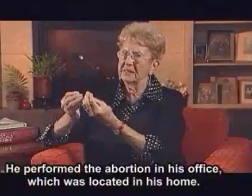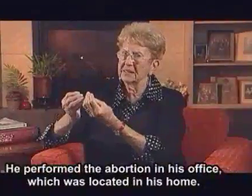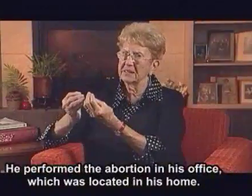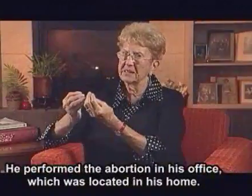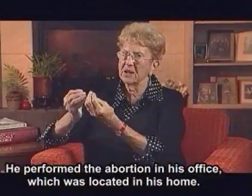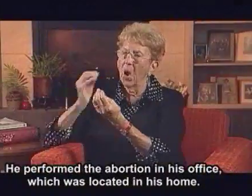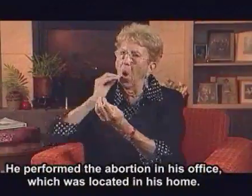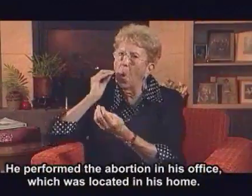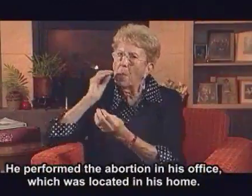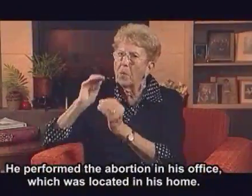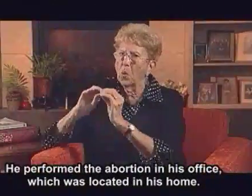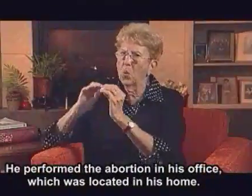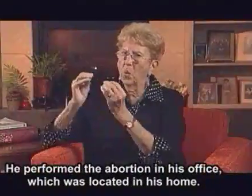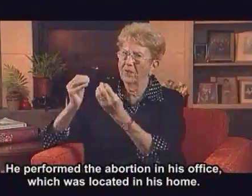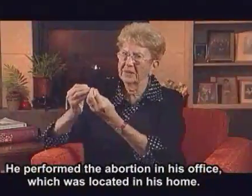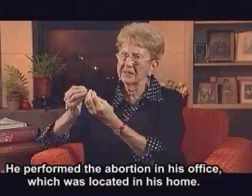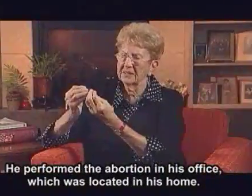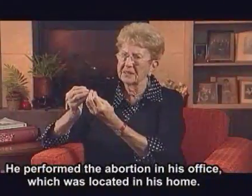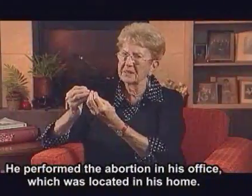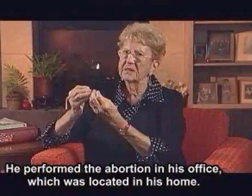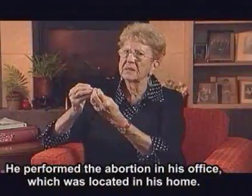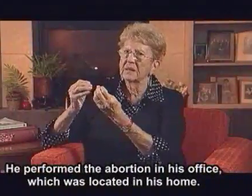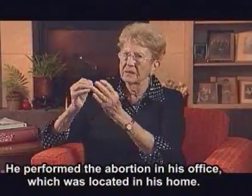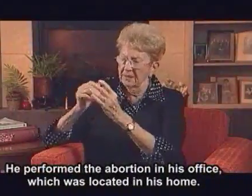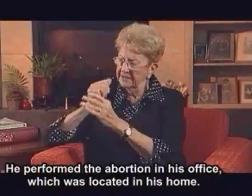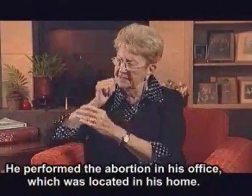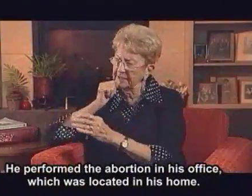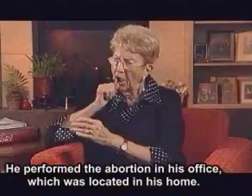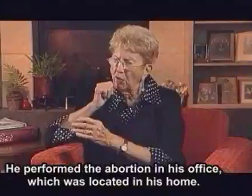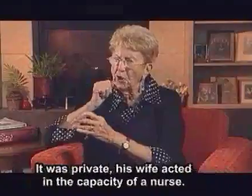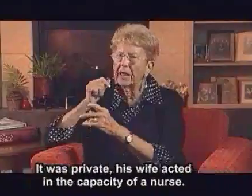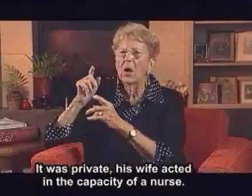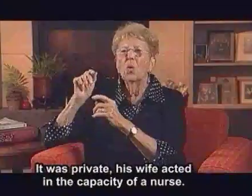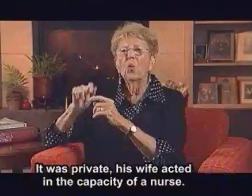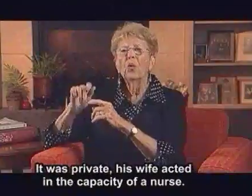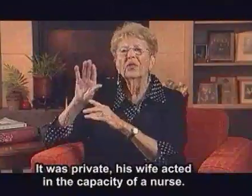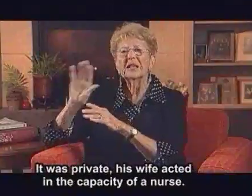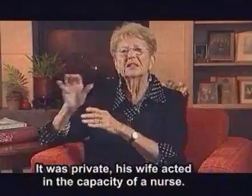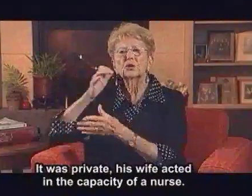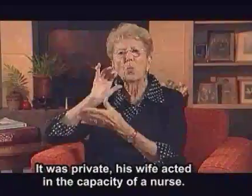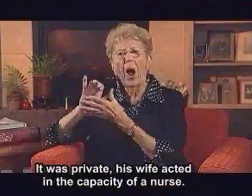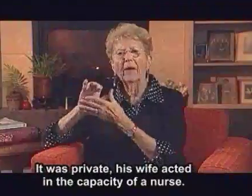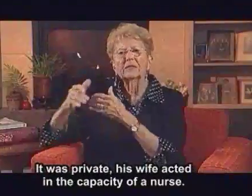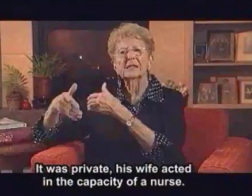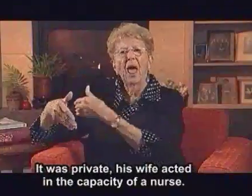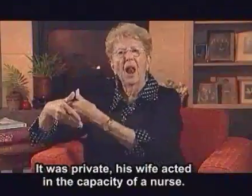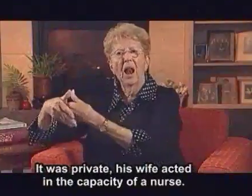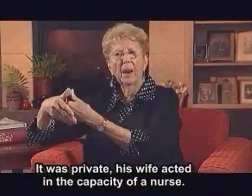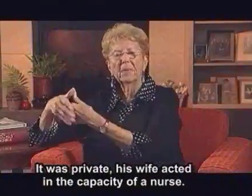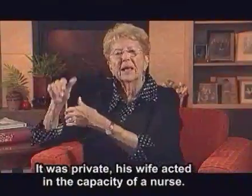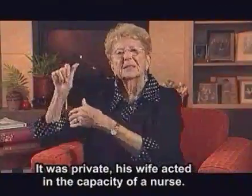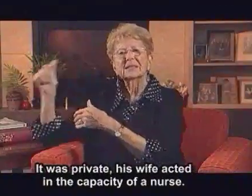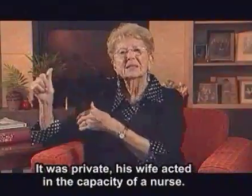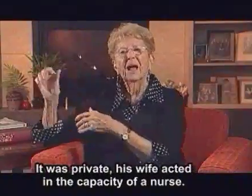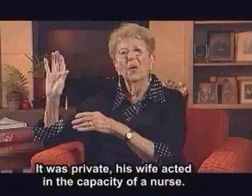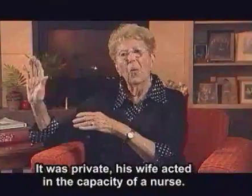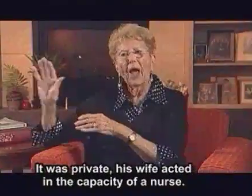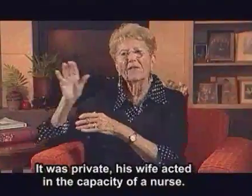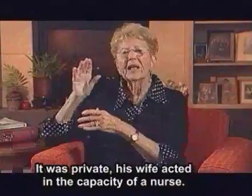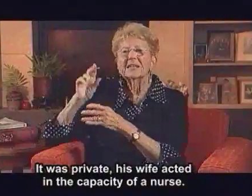He performed the abortion in his office, which was located in his home. It was private. His wife